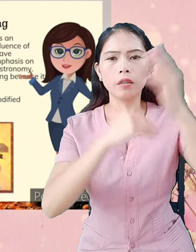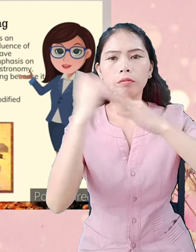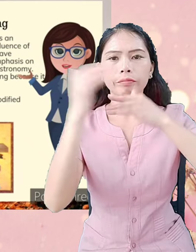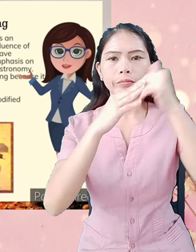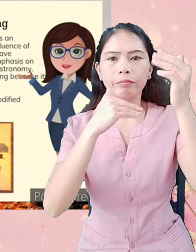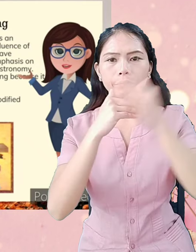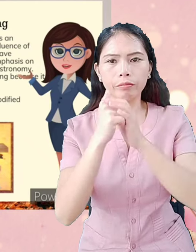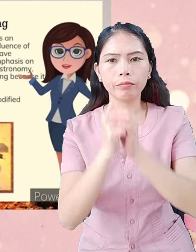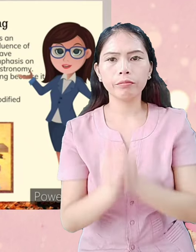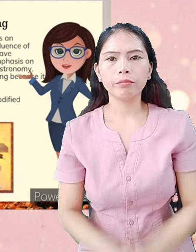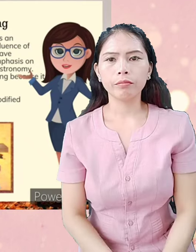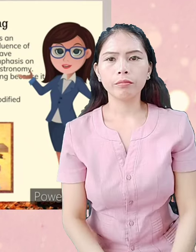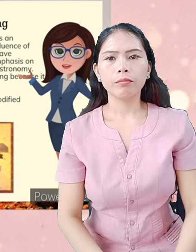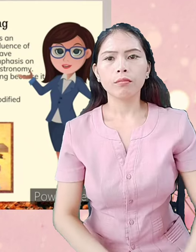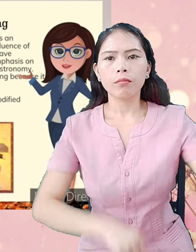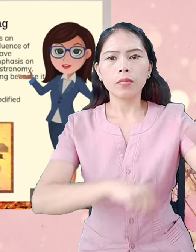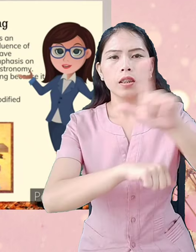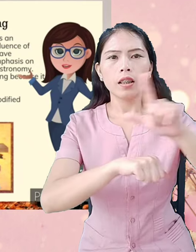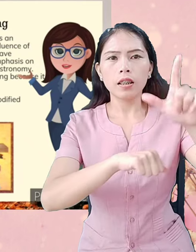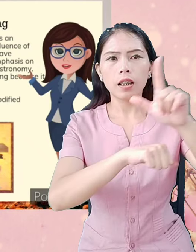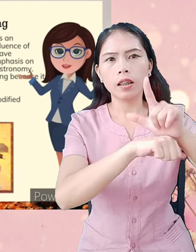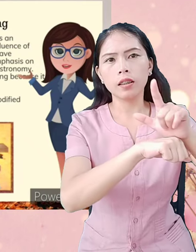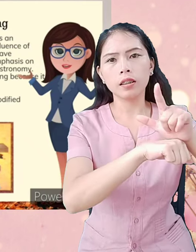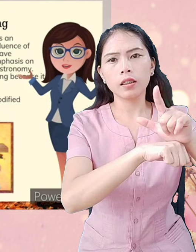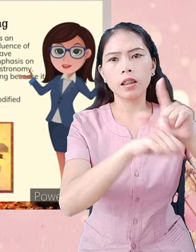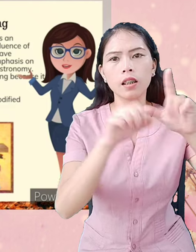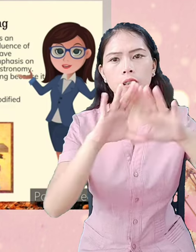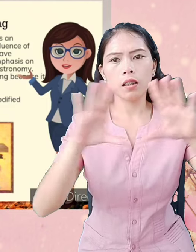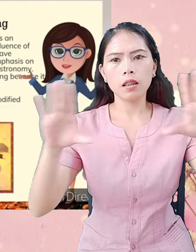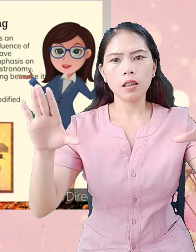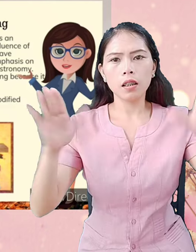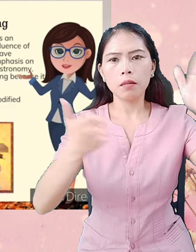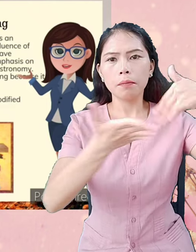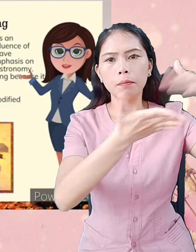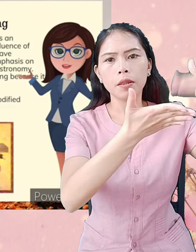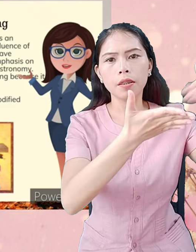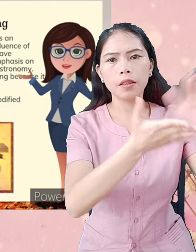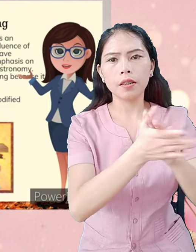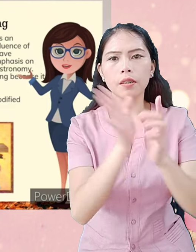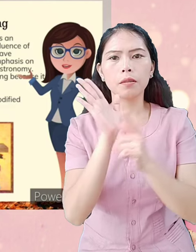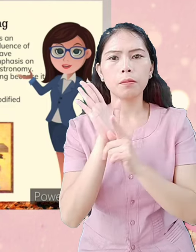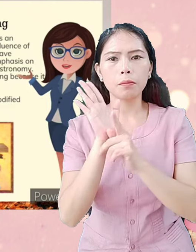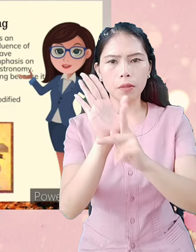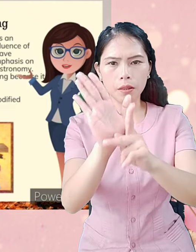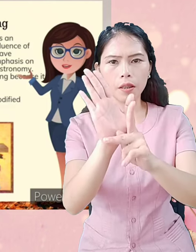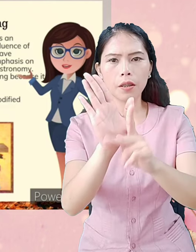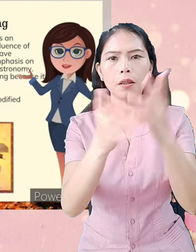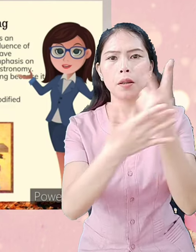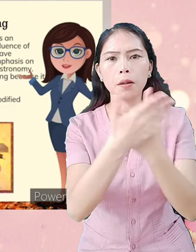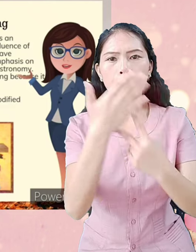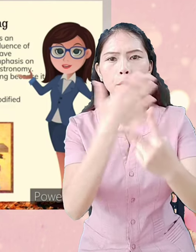buildings. Landscape painting represent